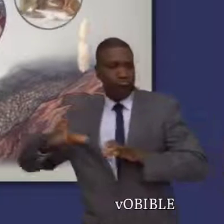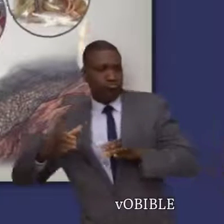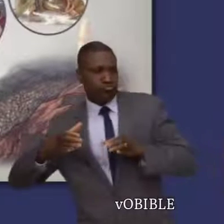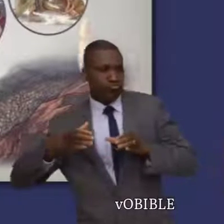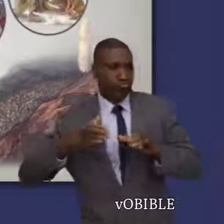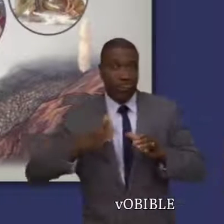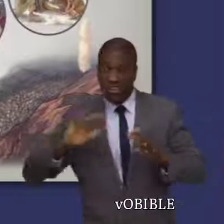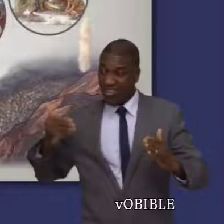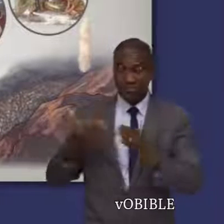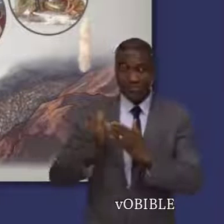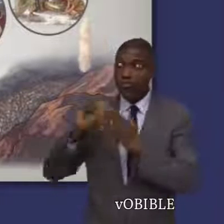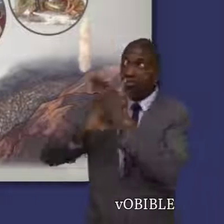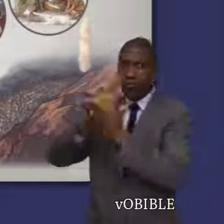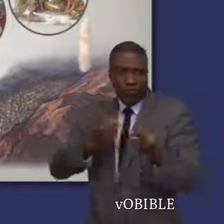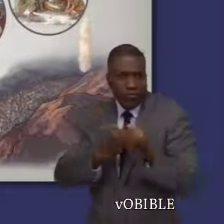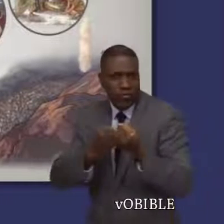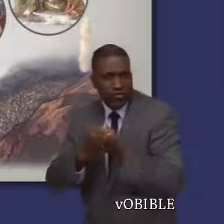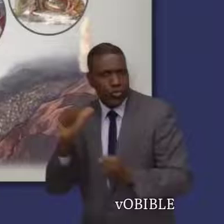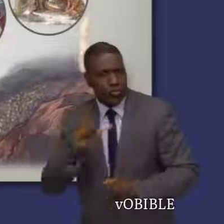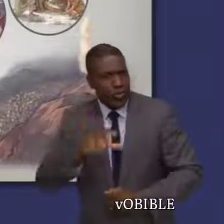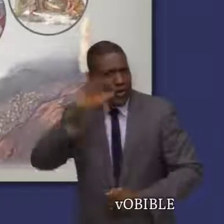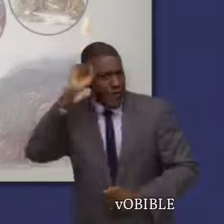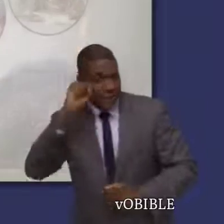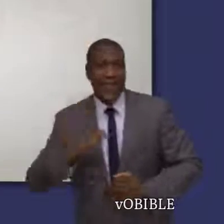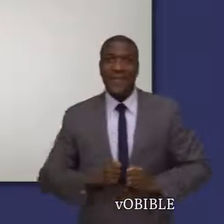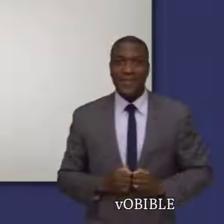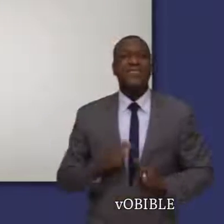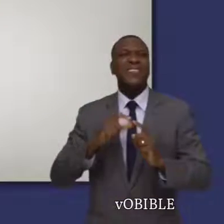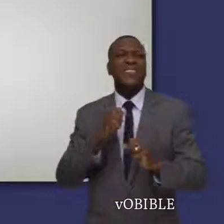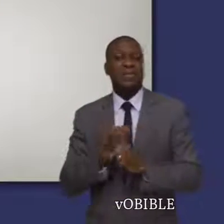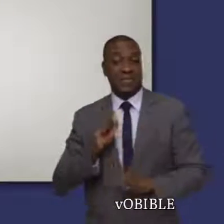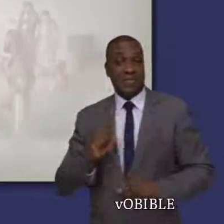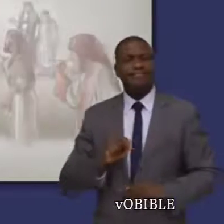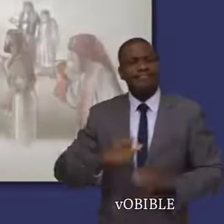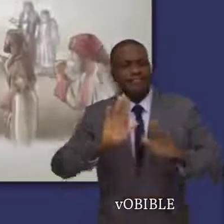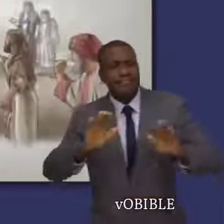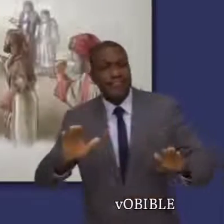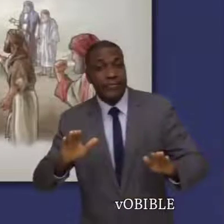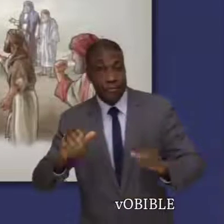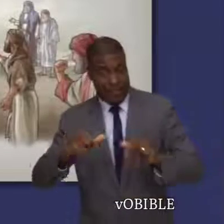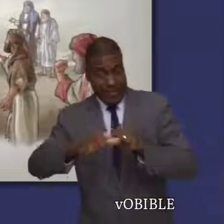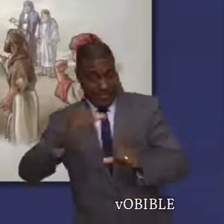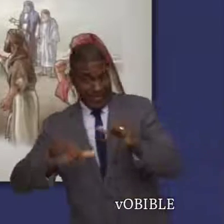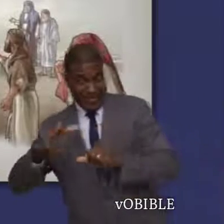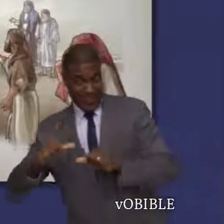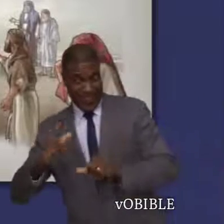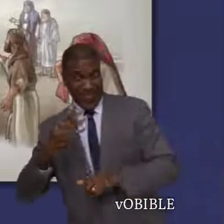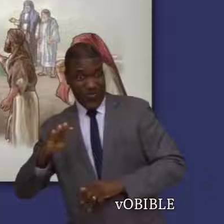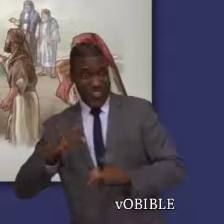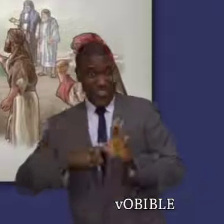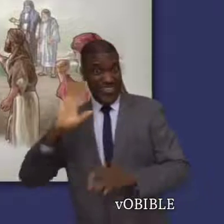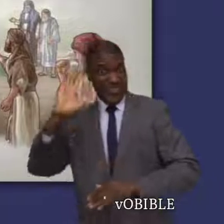the people to remember what Jehovah has done for them. For example, Moses reminds them that